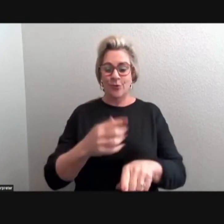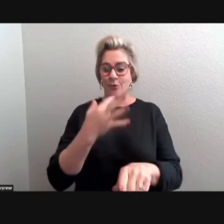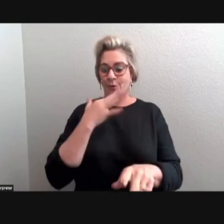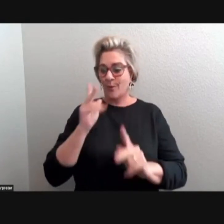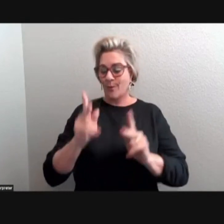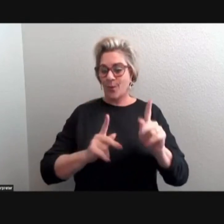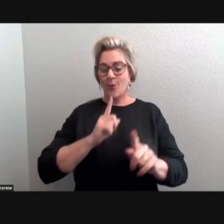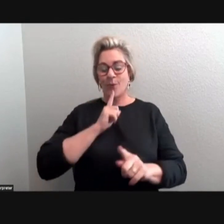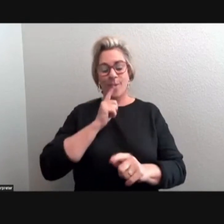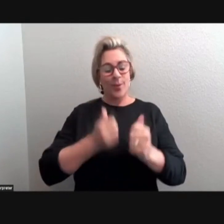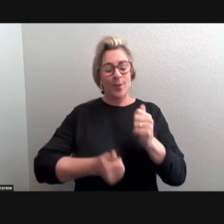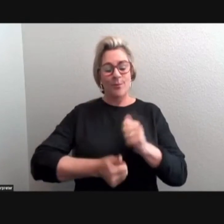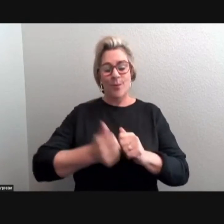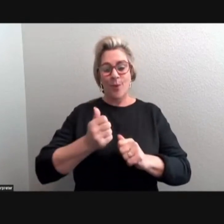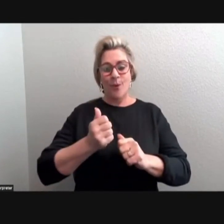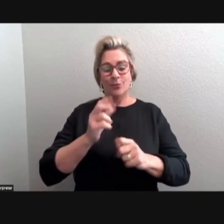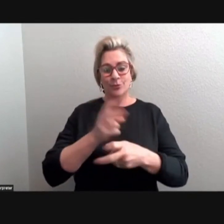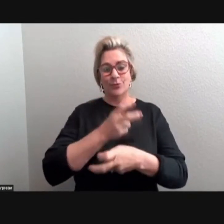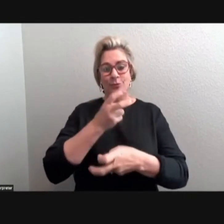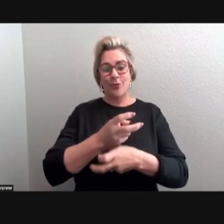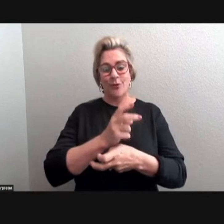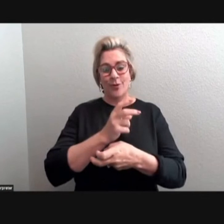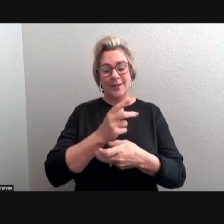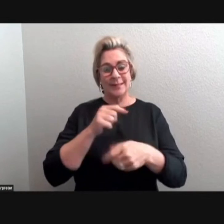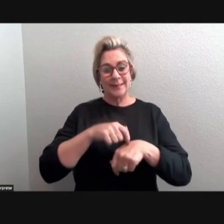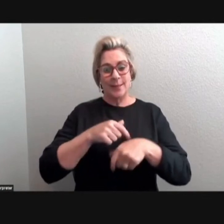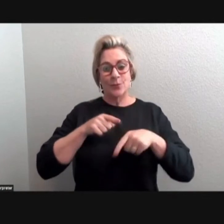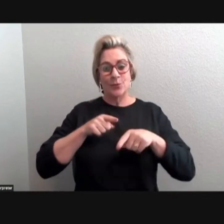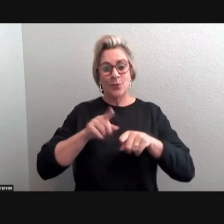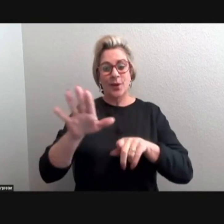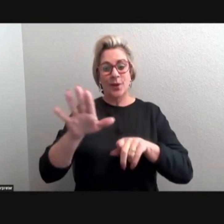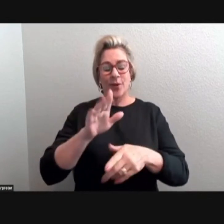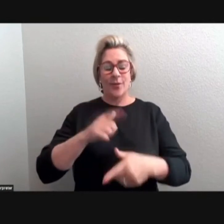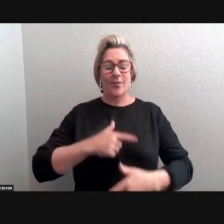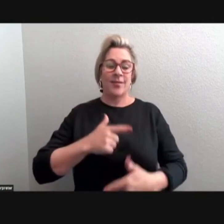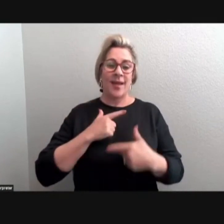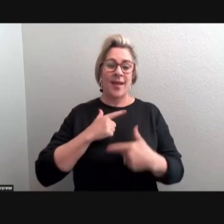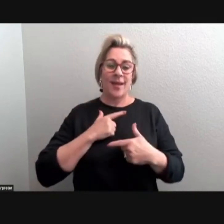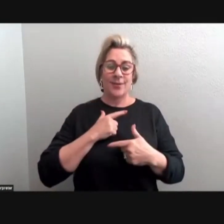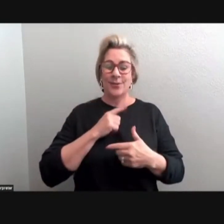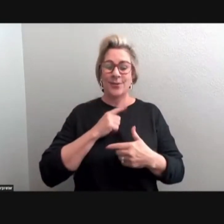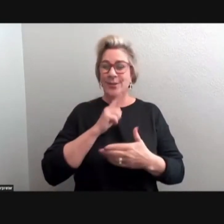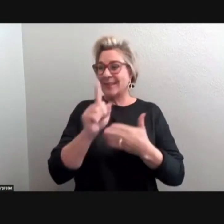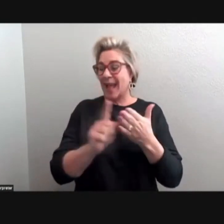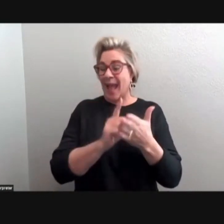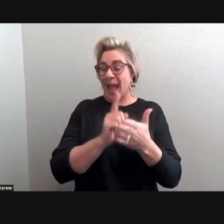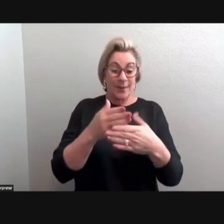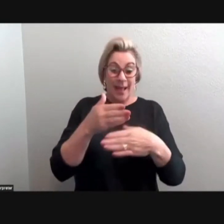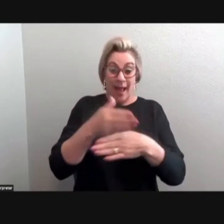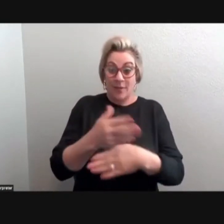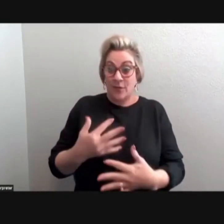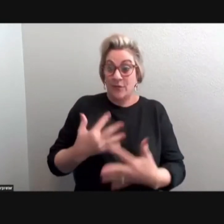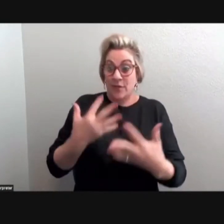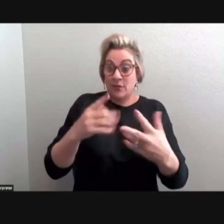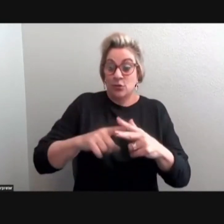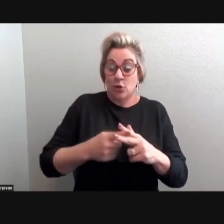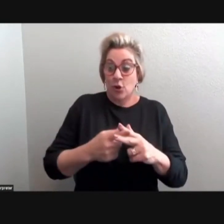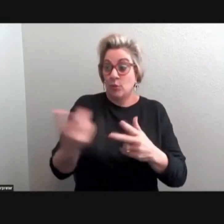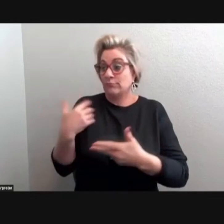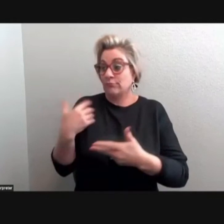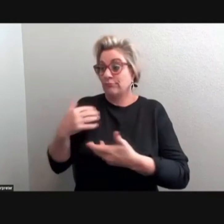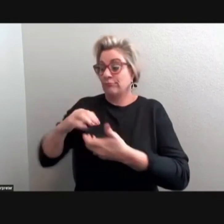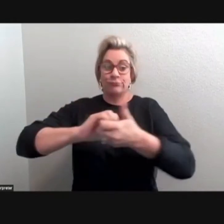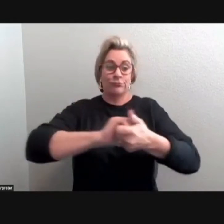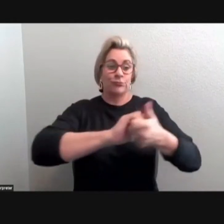them is the most difficult hour of their lives. Just hours after the fire, local, state, federal government joined nonprofit